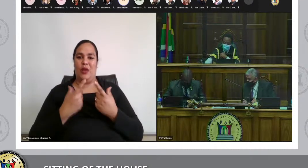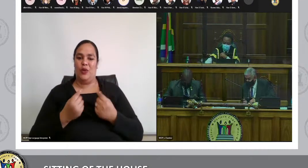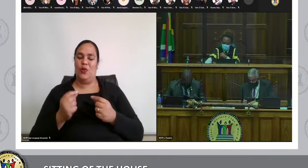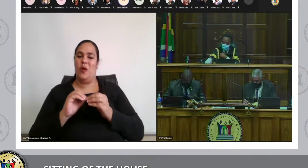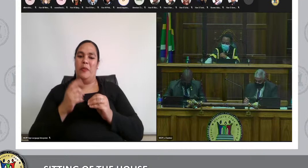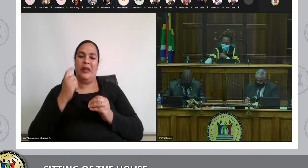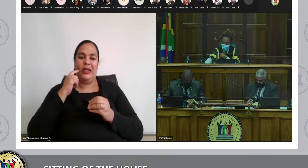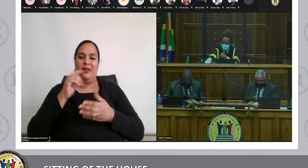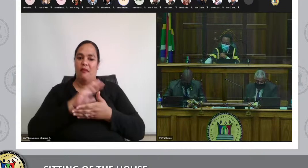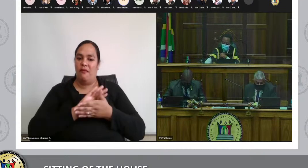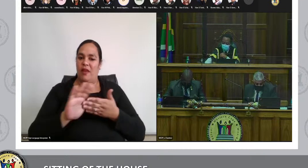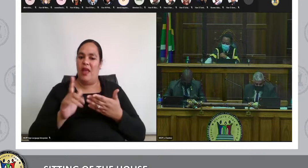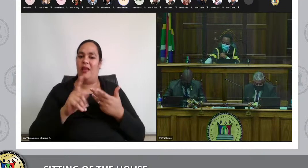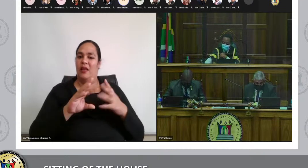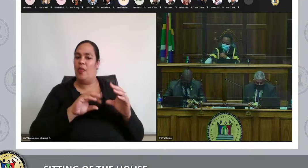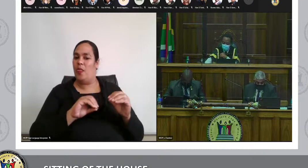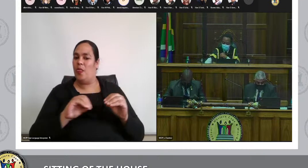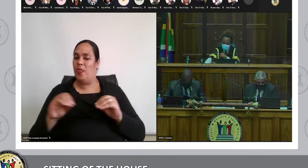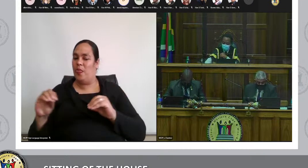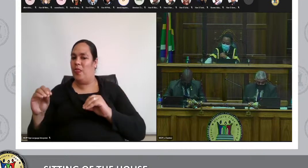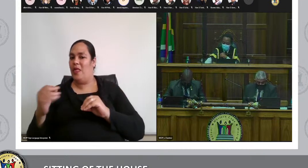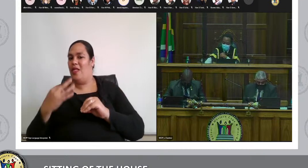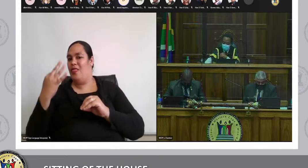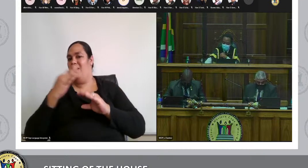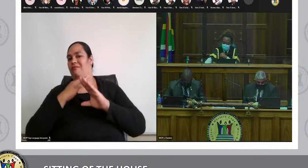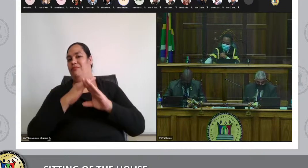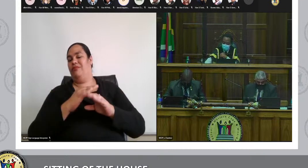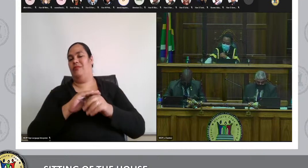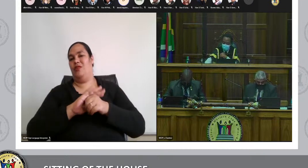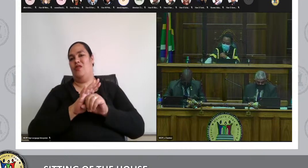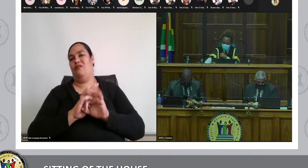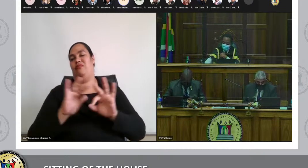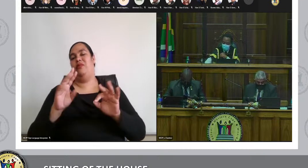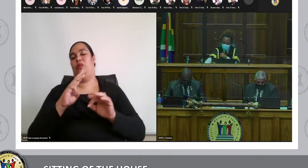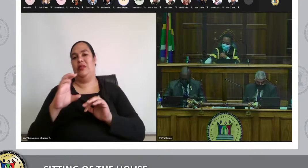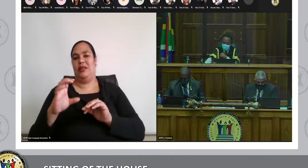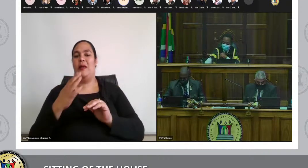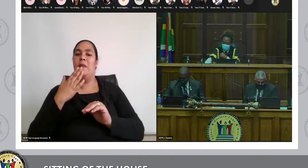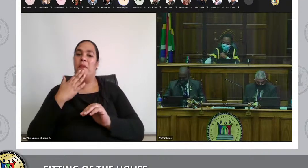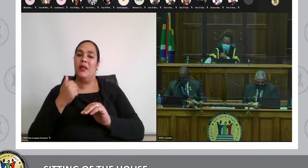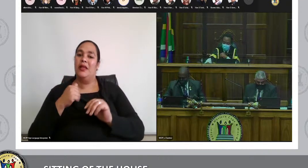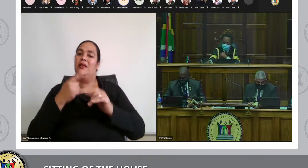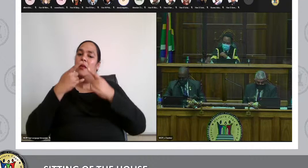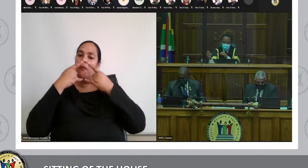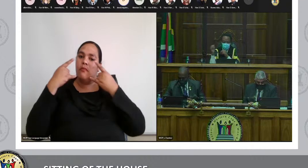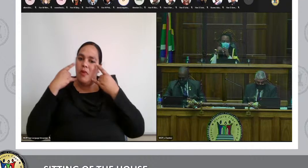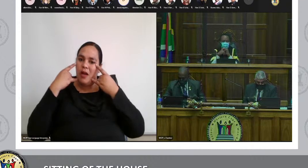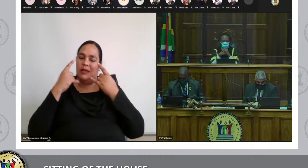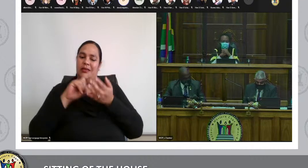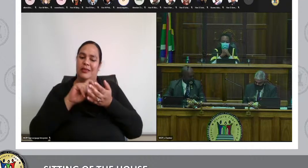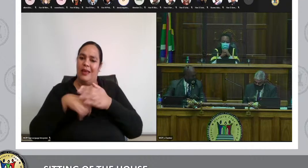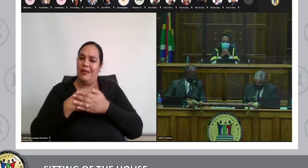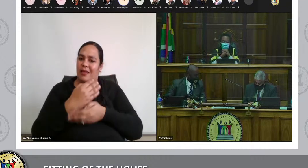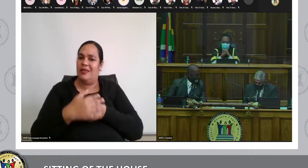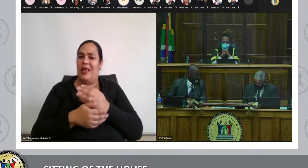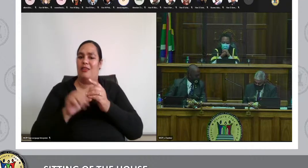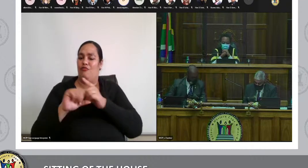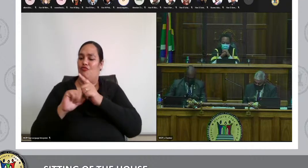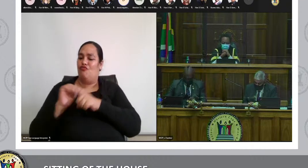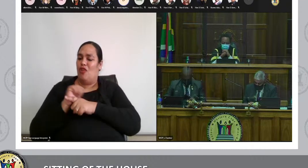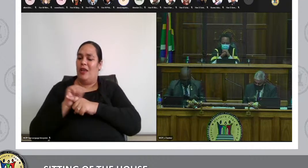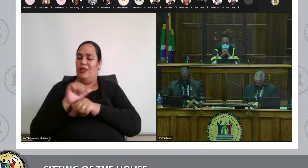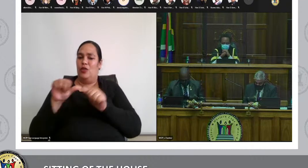curve and delay the peak of a potential third wave in the Western Cape. Please wear your masks, sanitize, practice